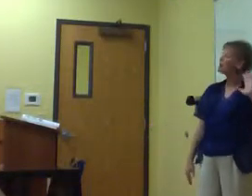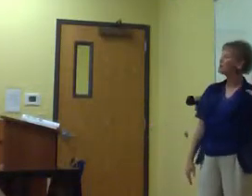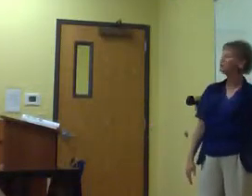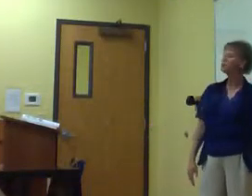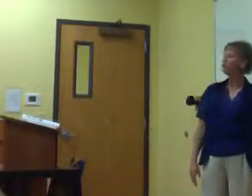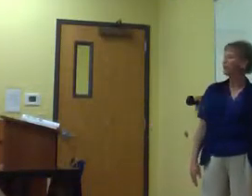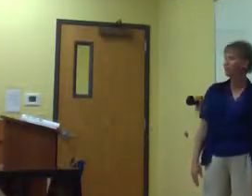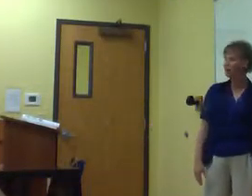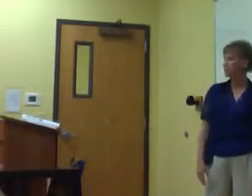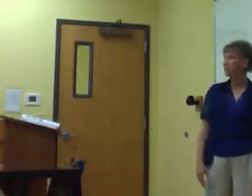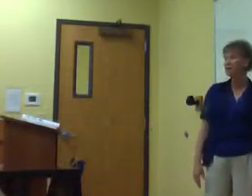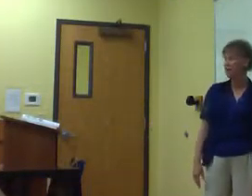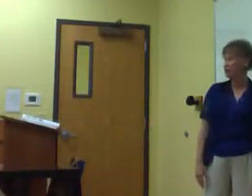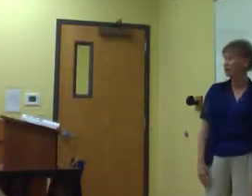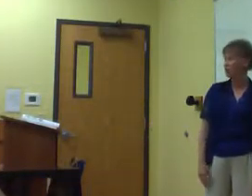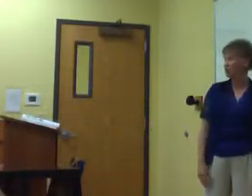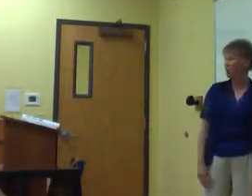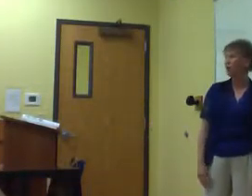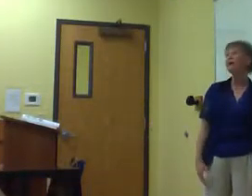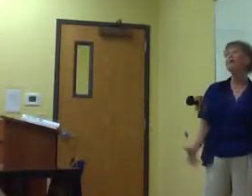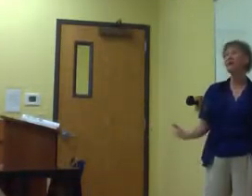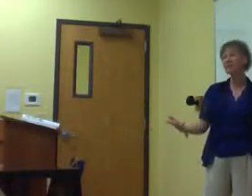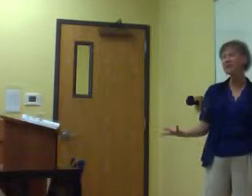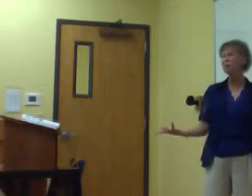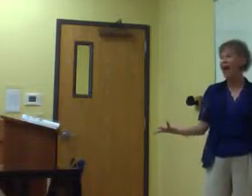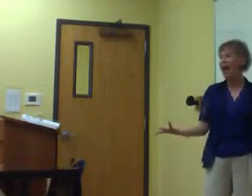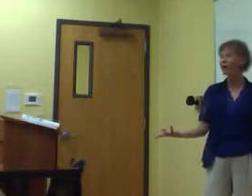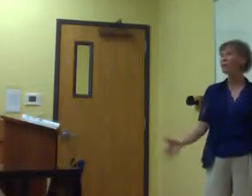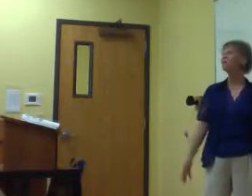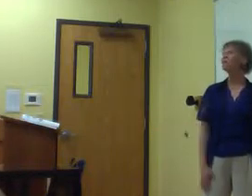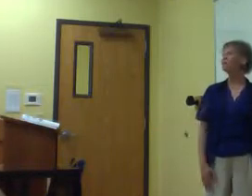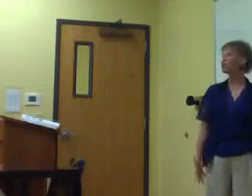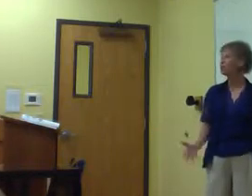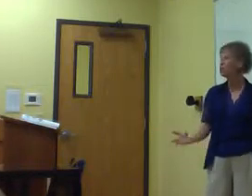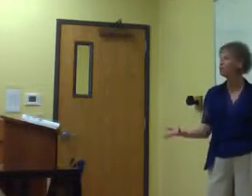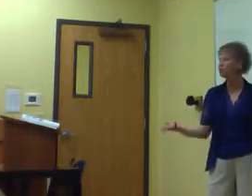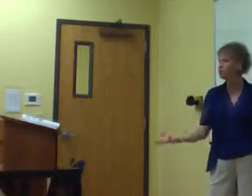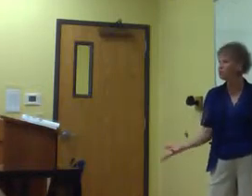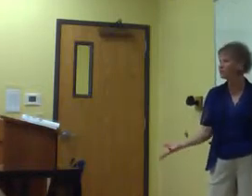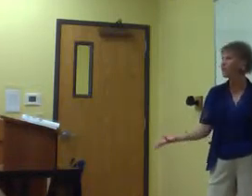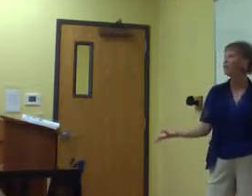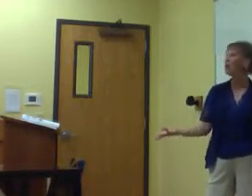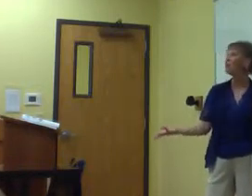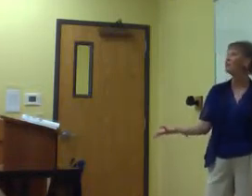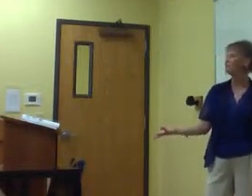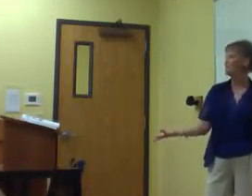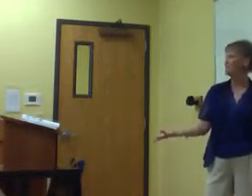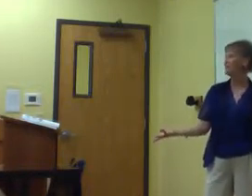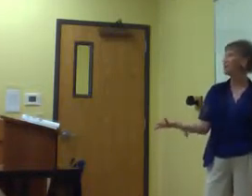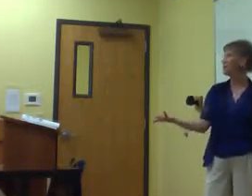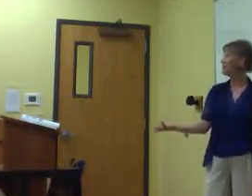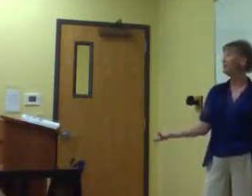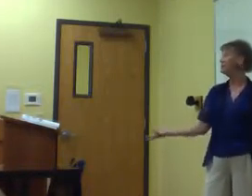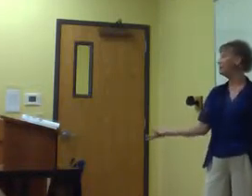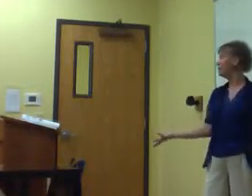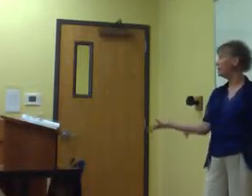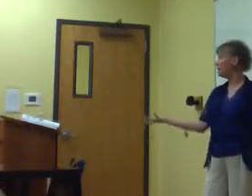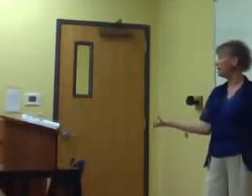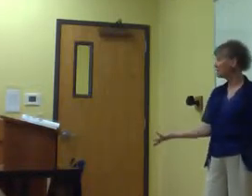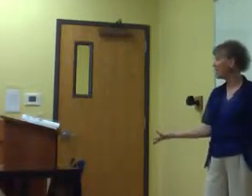signs were developed many years ago. Now think back when computers first came on the scene and they needed a sign